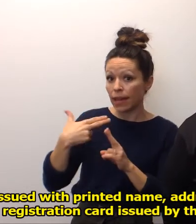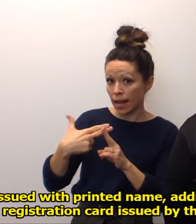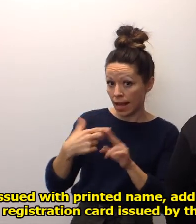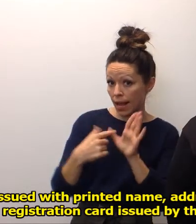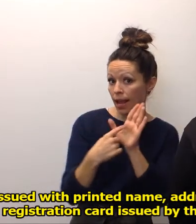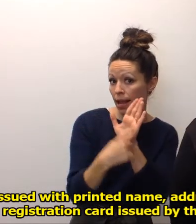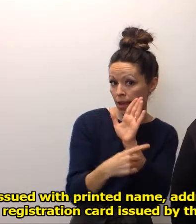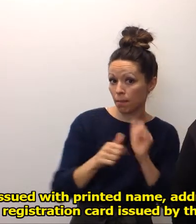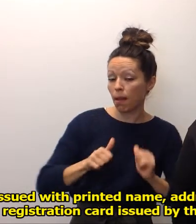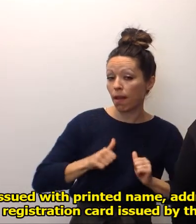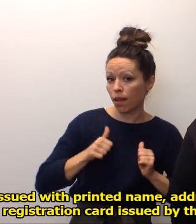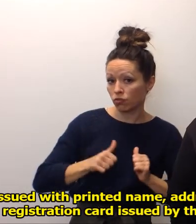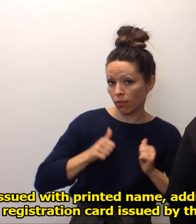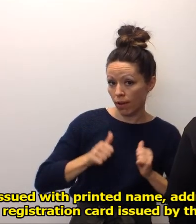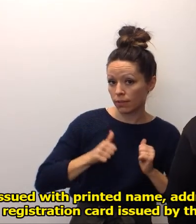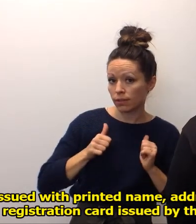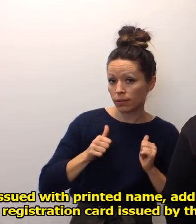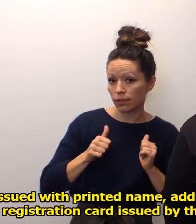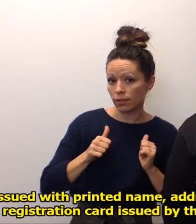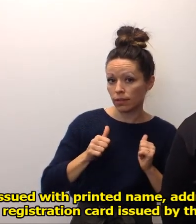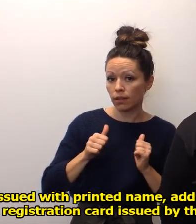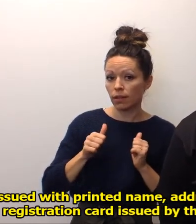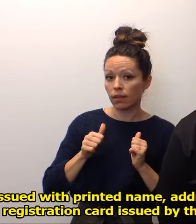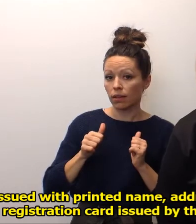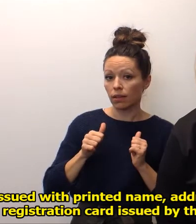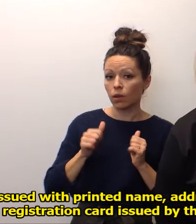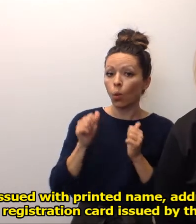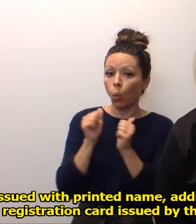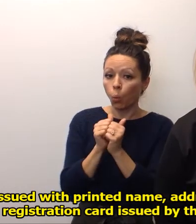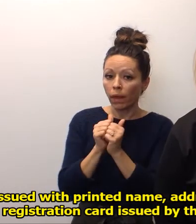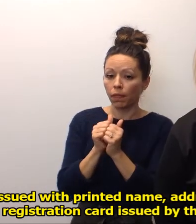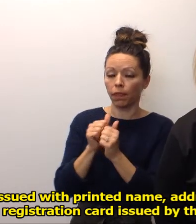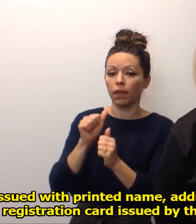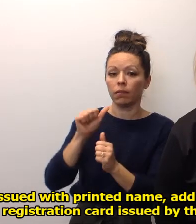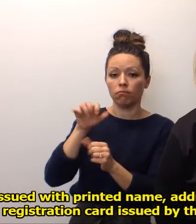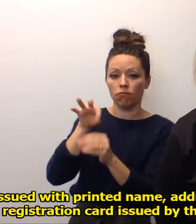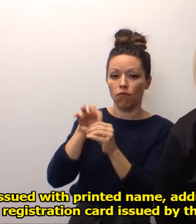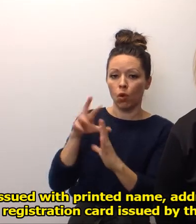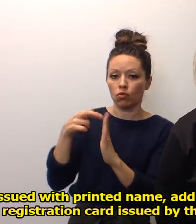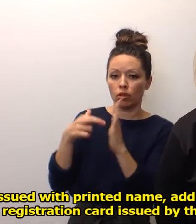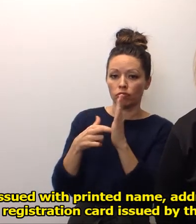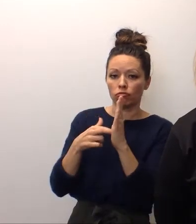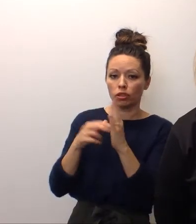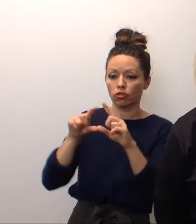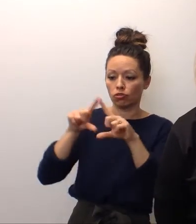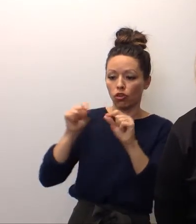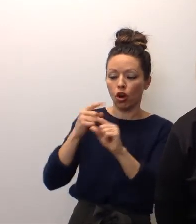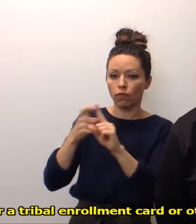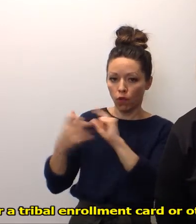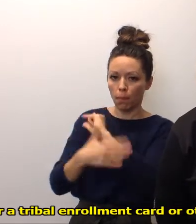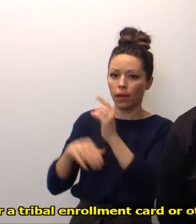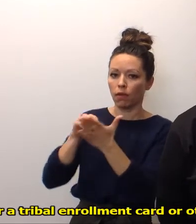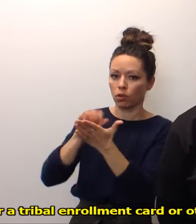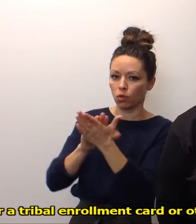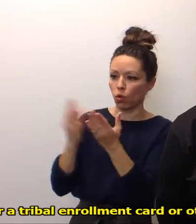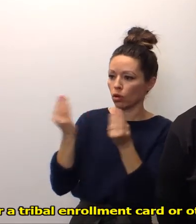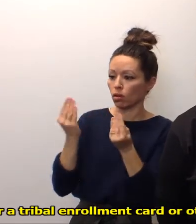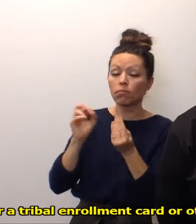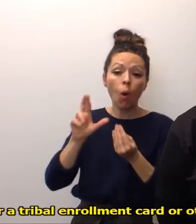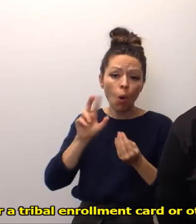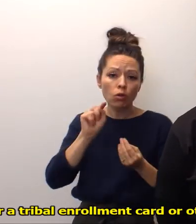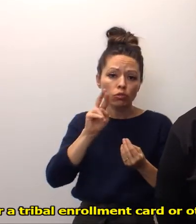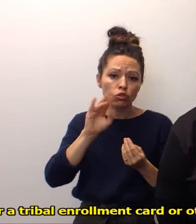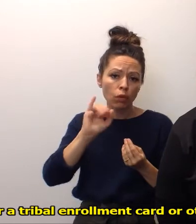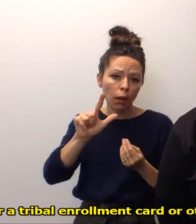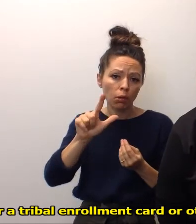name, address, with your voter registration card issued by the county recorder, or a tribal